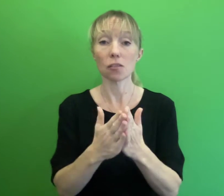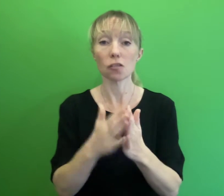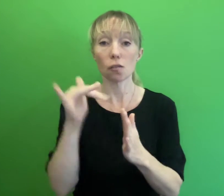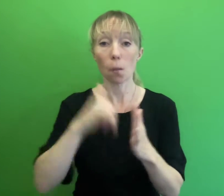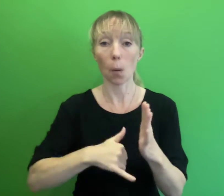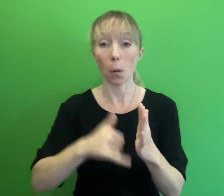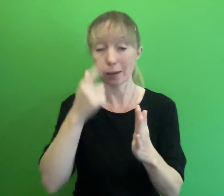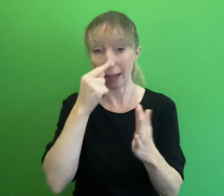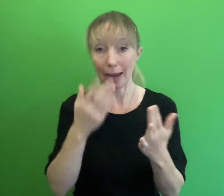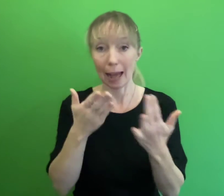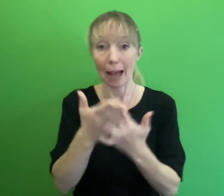be accessed at